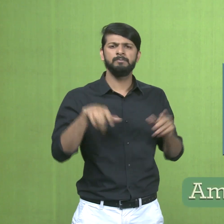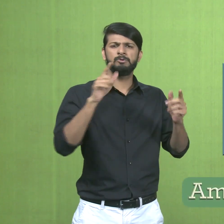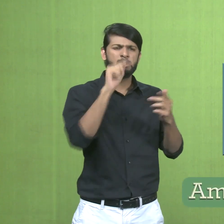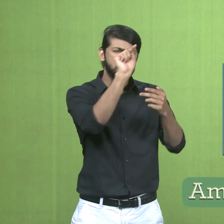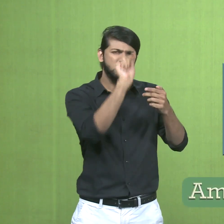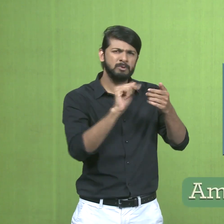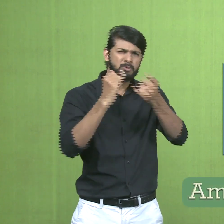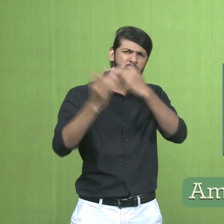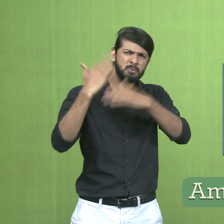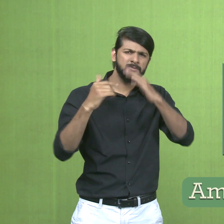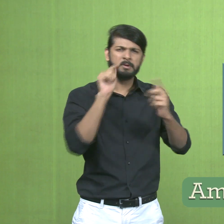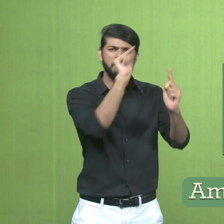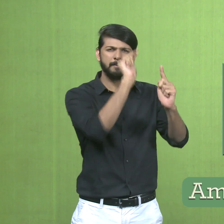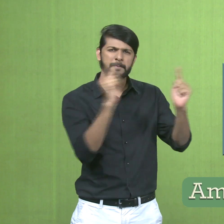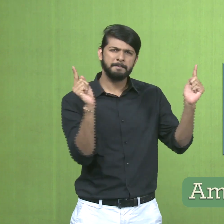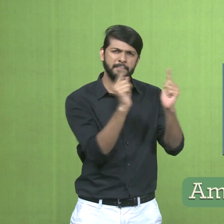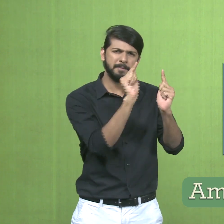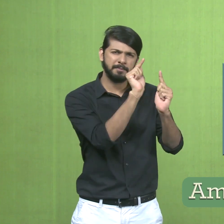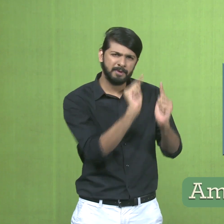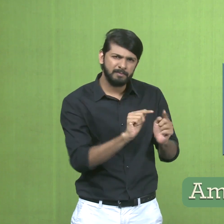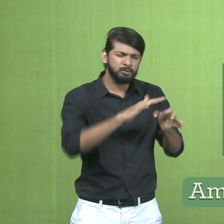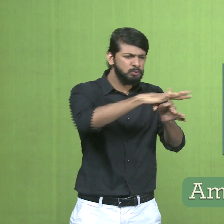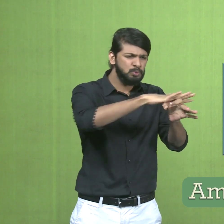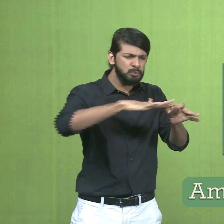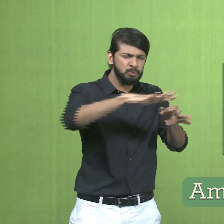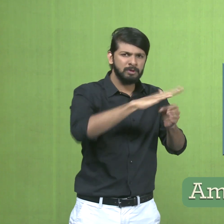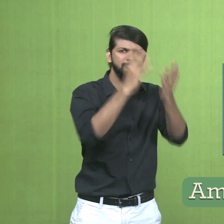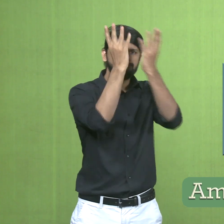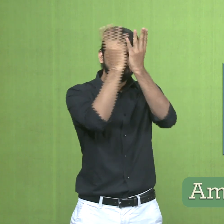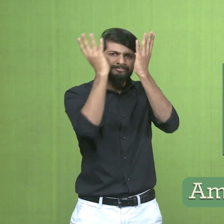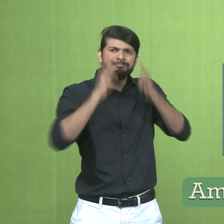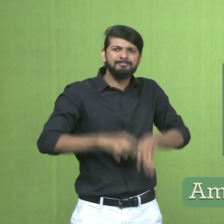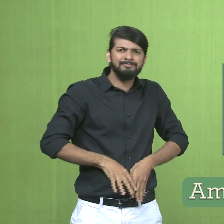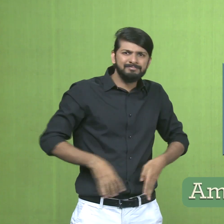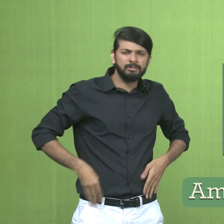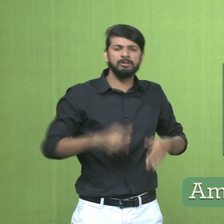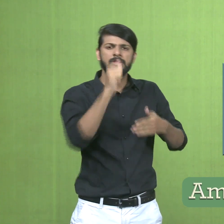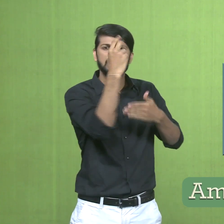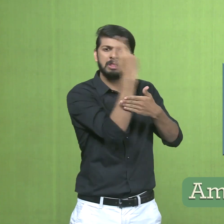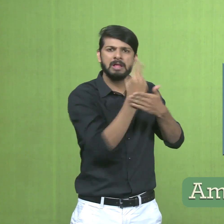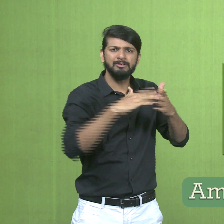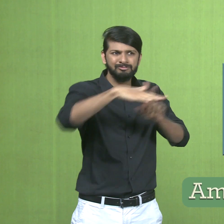19, a brief history of folk and tribal art in